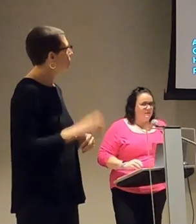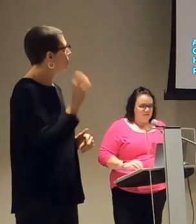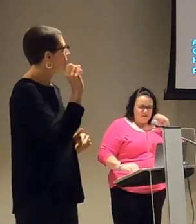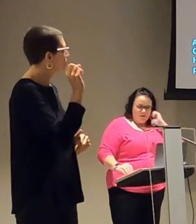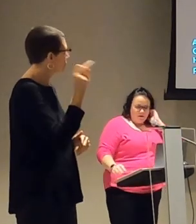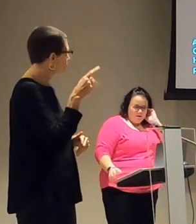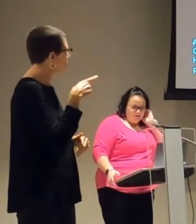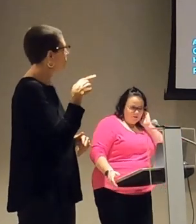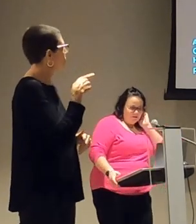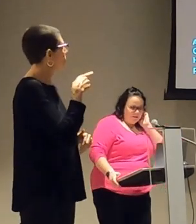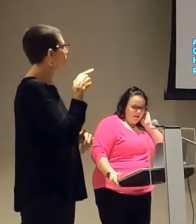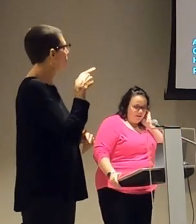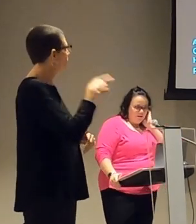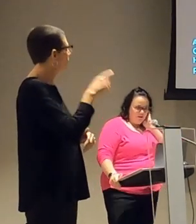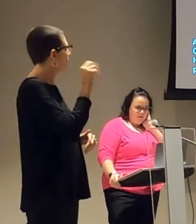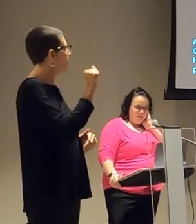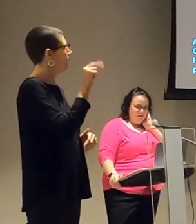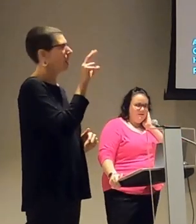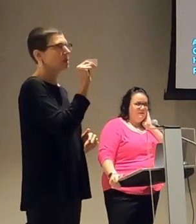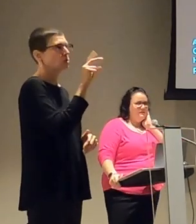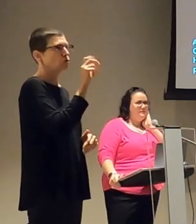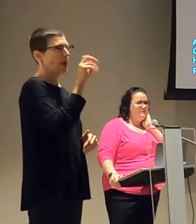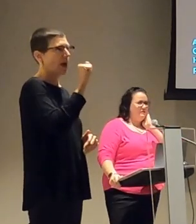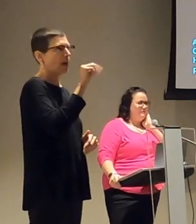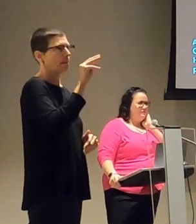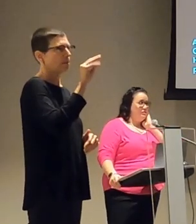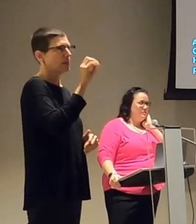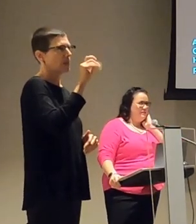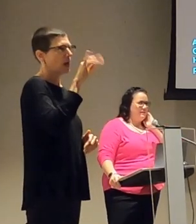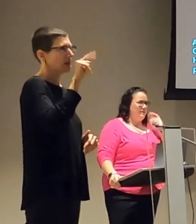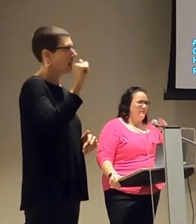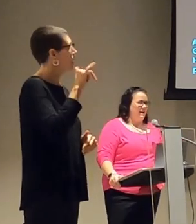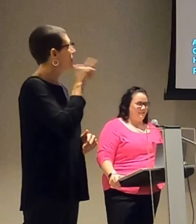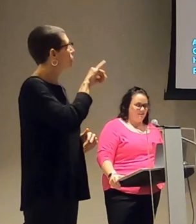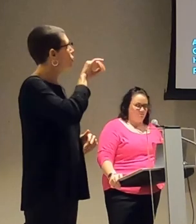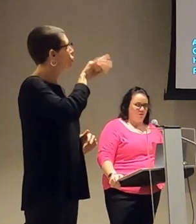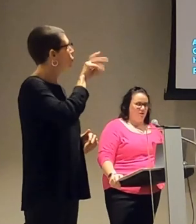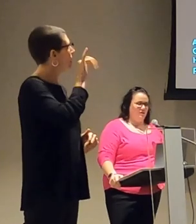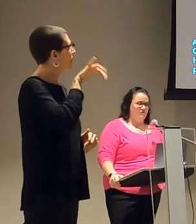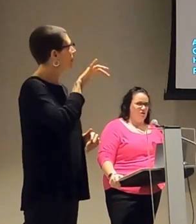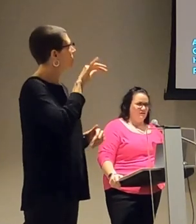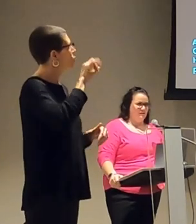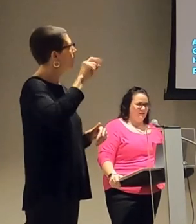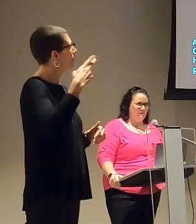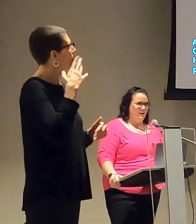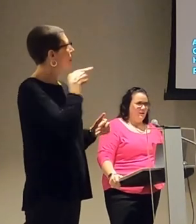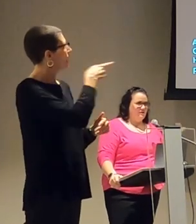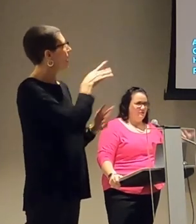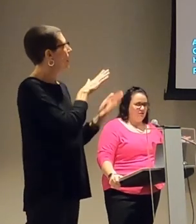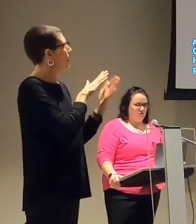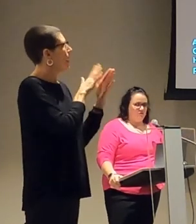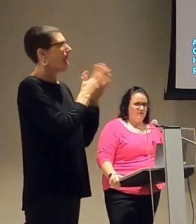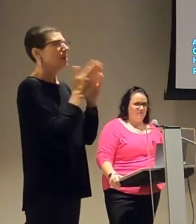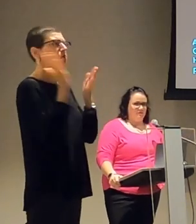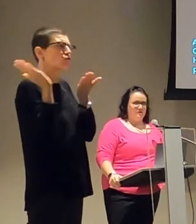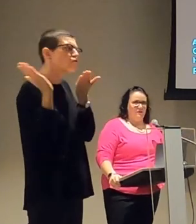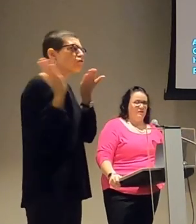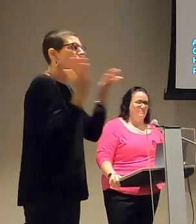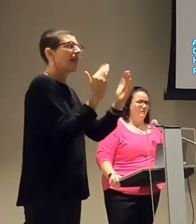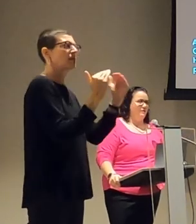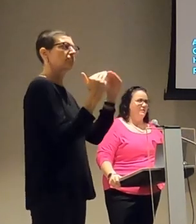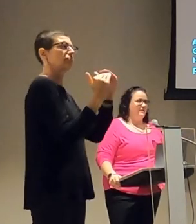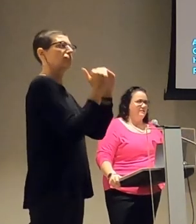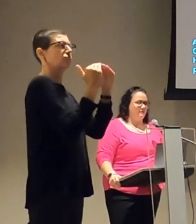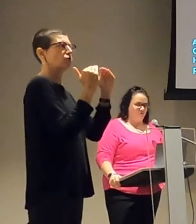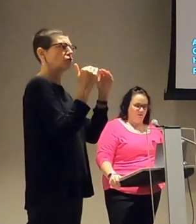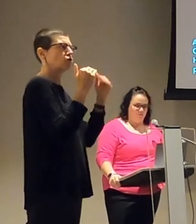Okay, so this is Andrea Montagna, and this is Judith kind of as the bringer of justice. So I showed you this when I was